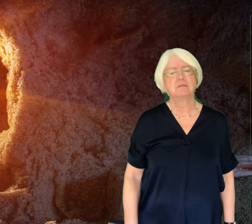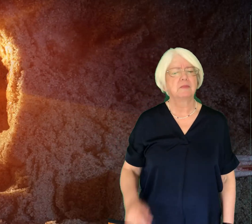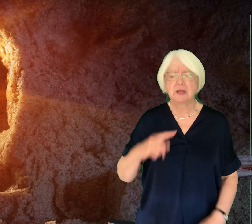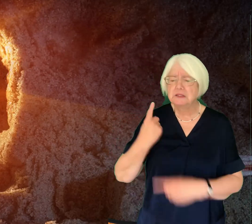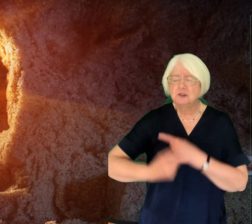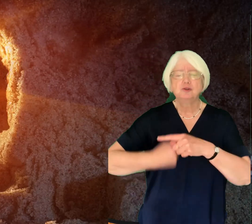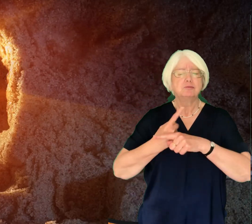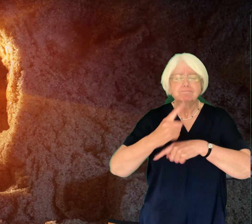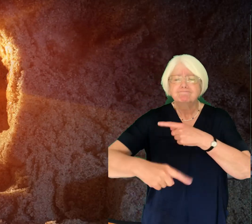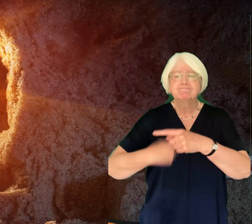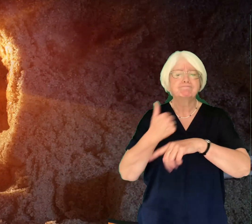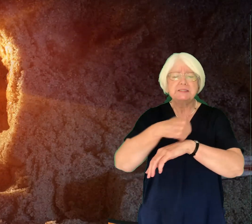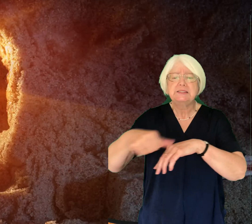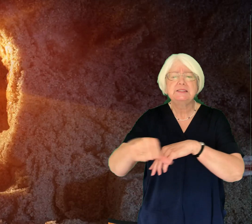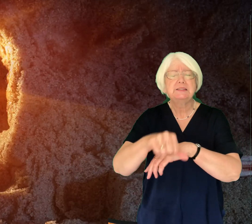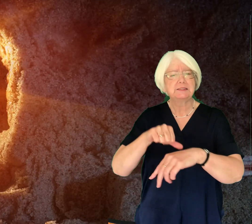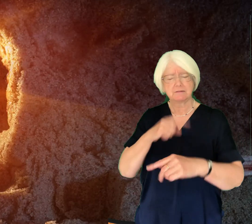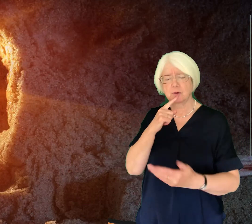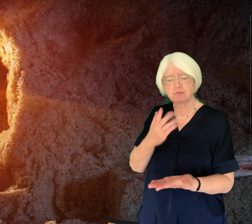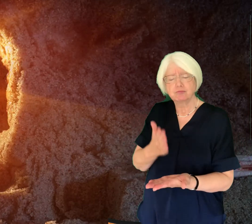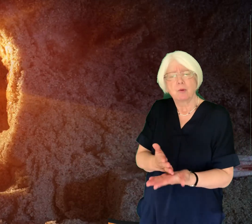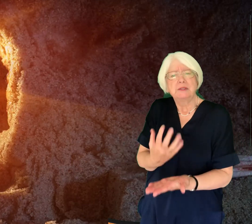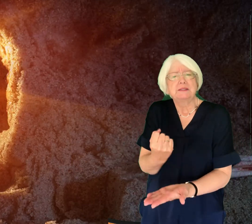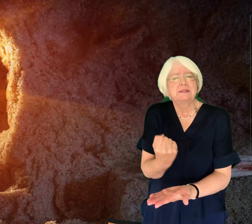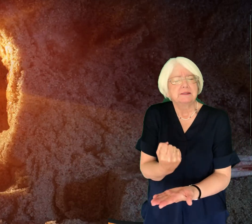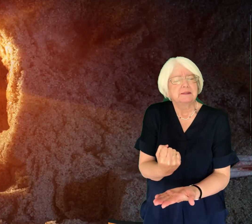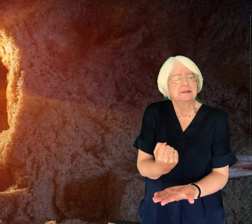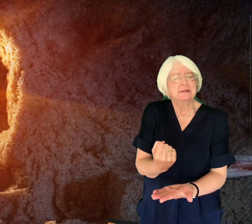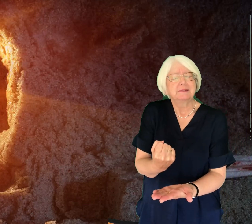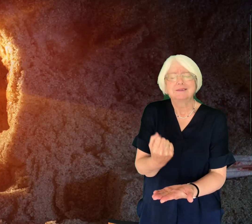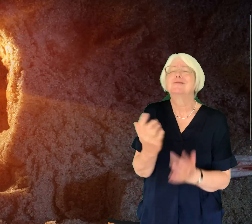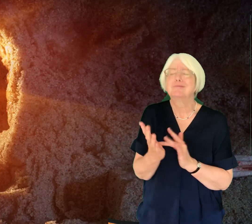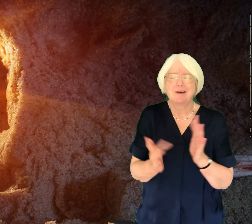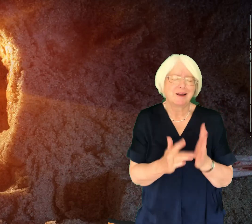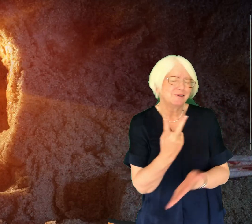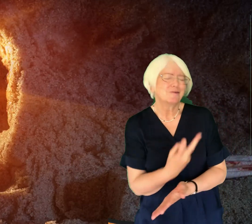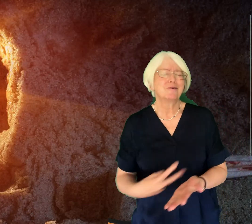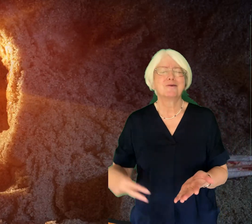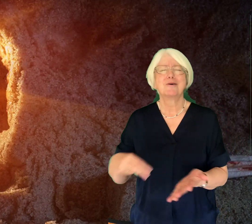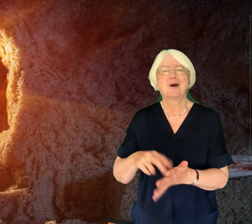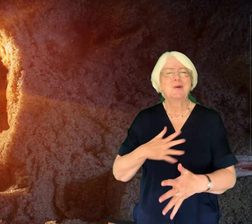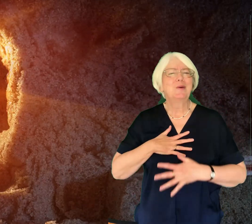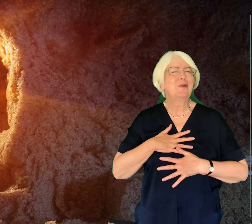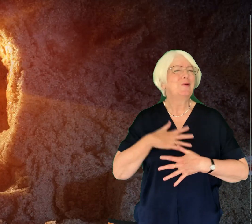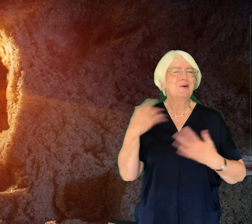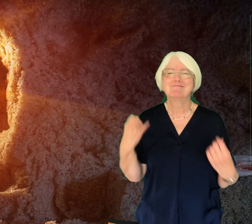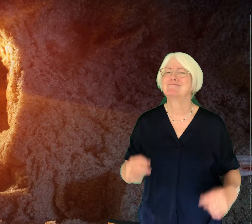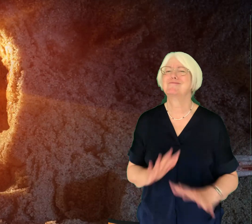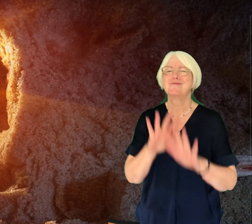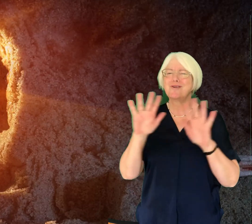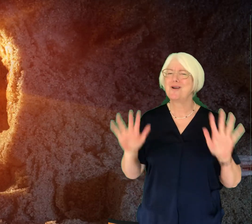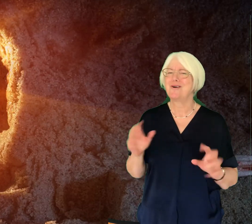Each Easter bears the promise, Christ rose a